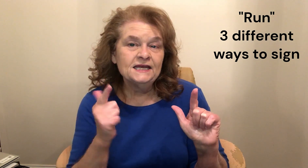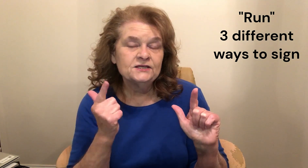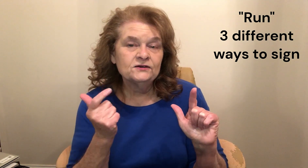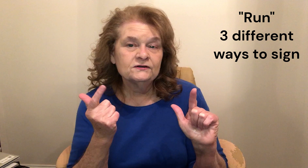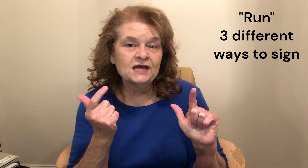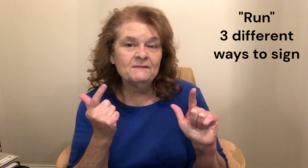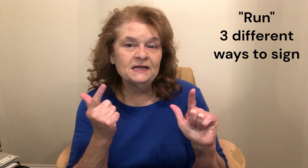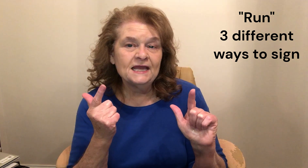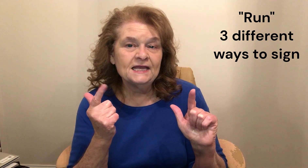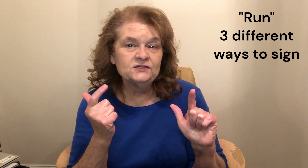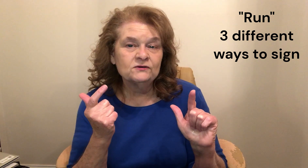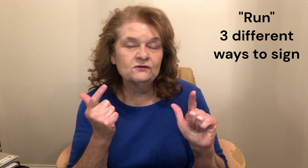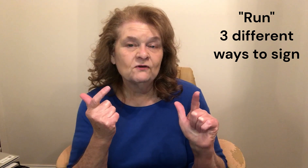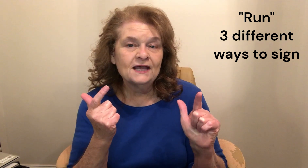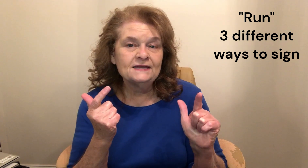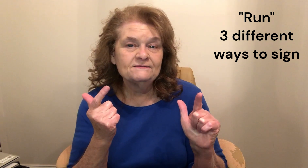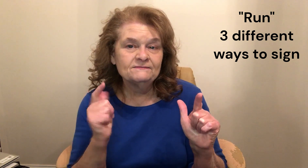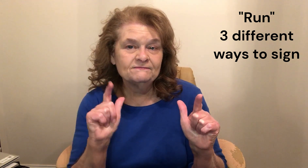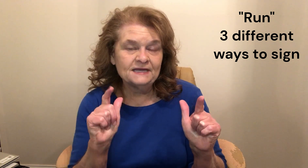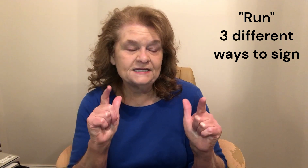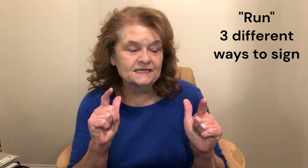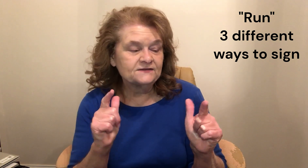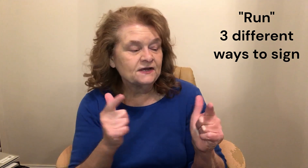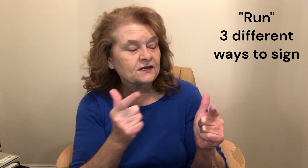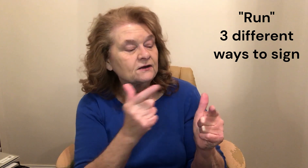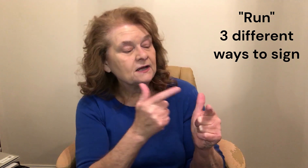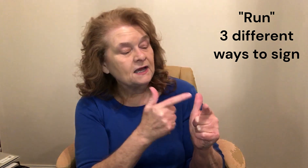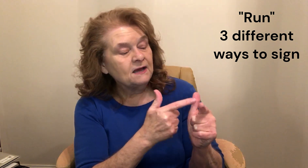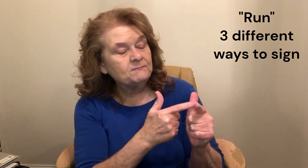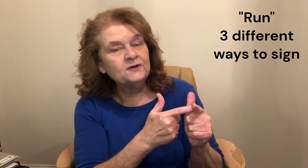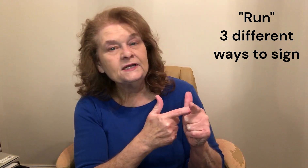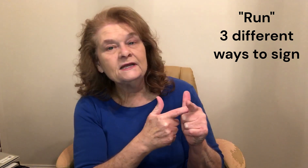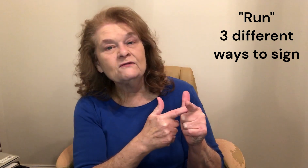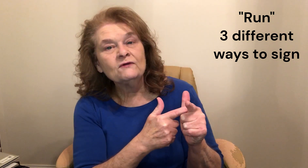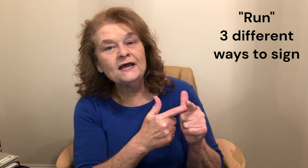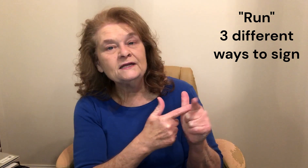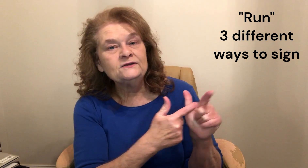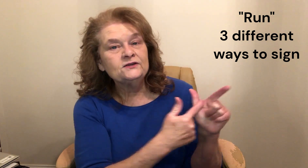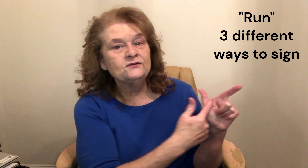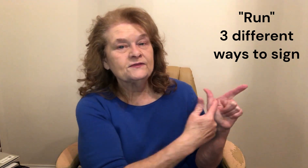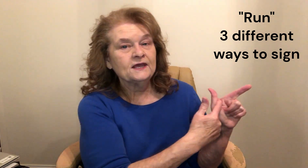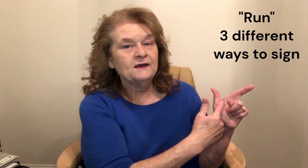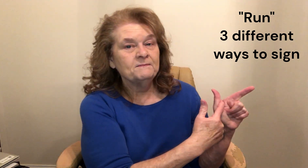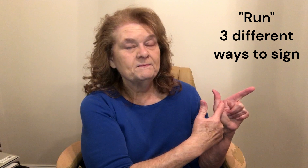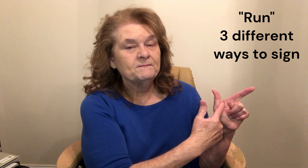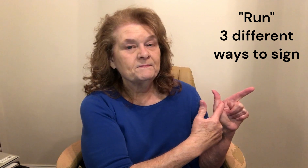Take your dominant hand or your right index finger, put it right under your thumb.